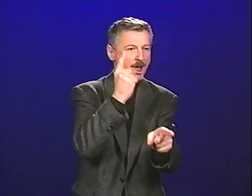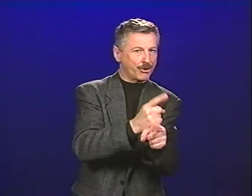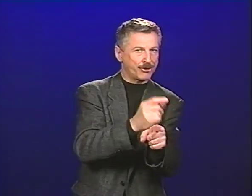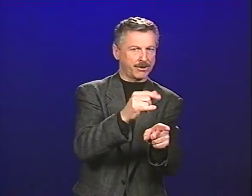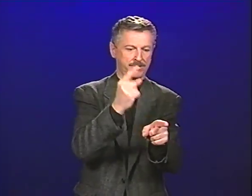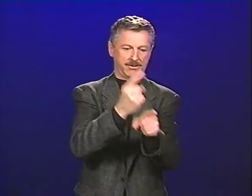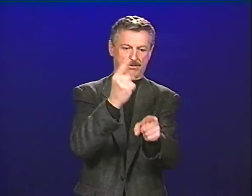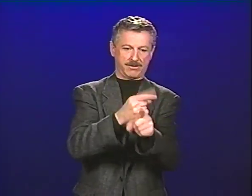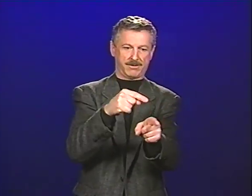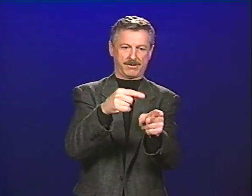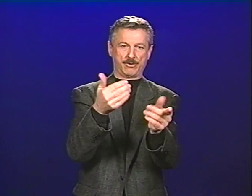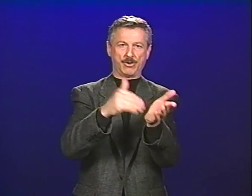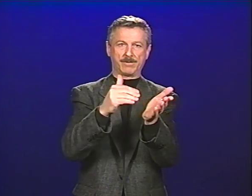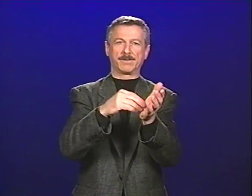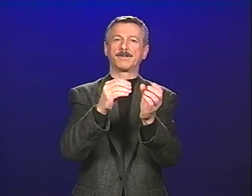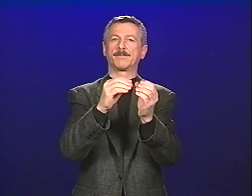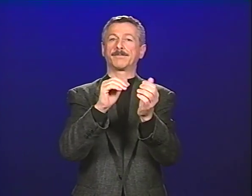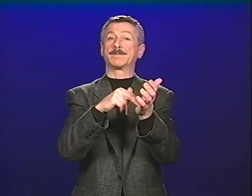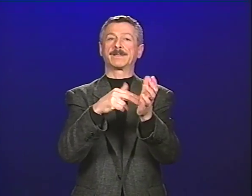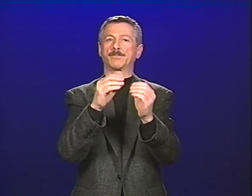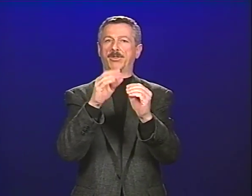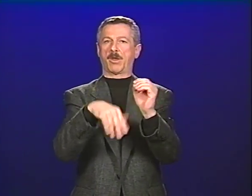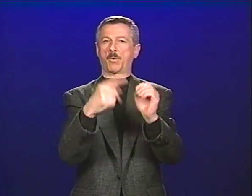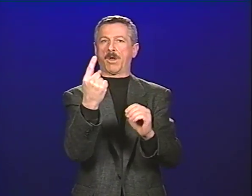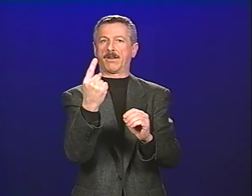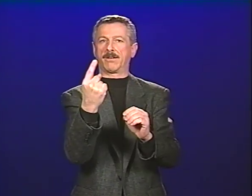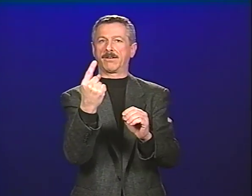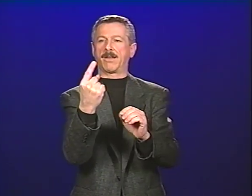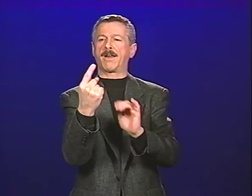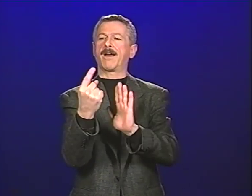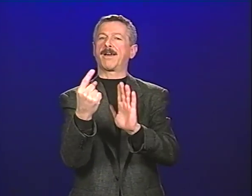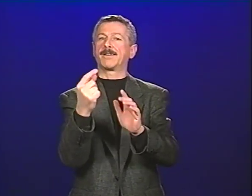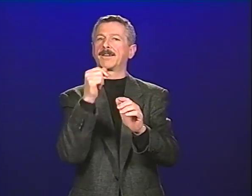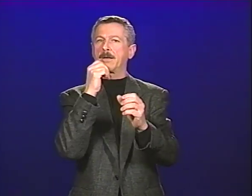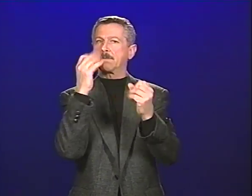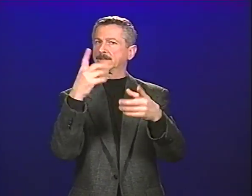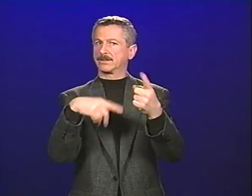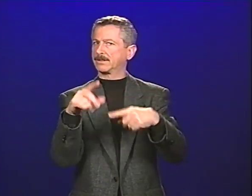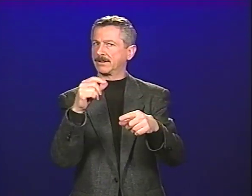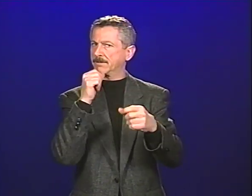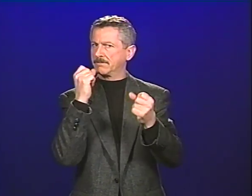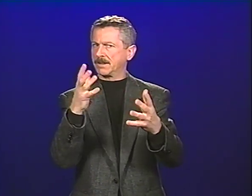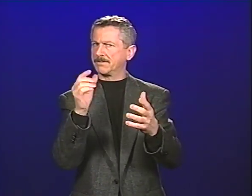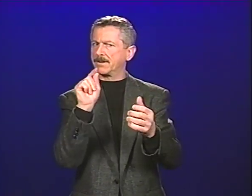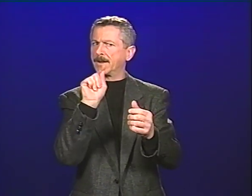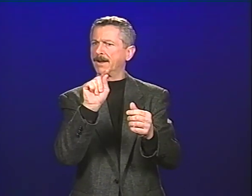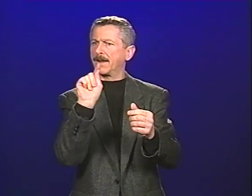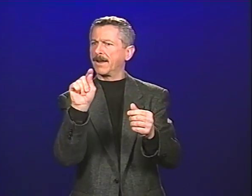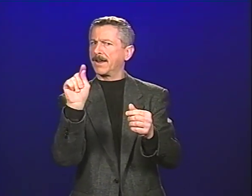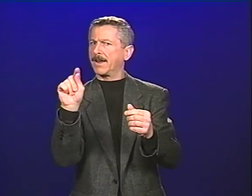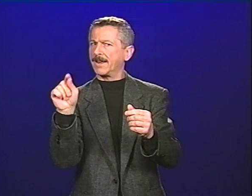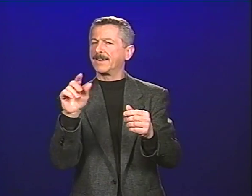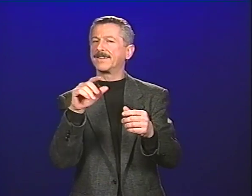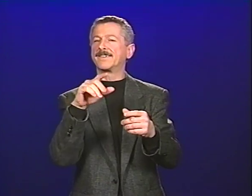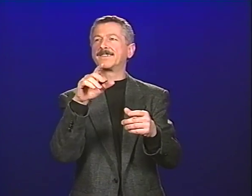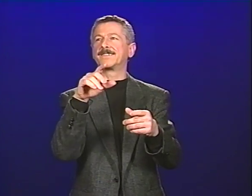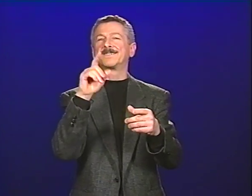sisters has this repetitive motion which indicates plurality. Not many signs do this, only a